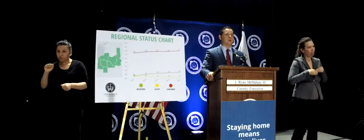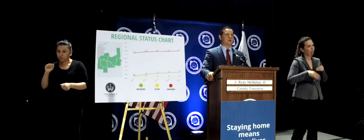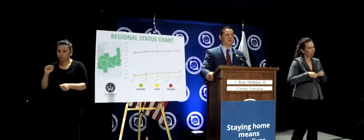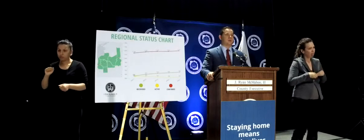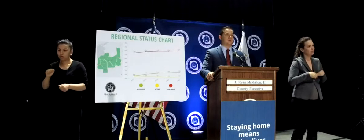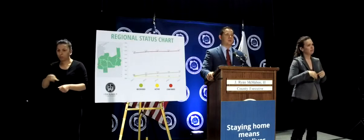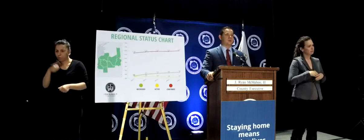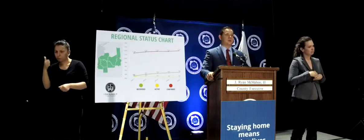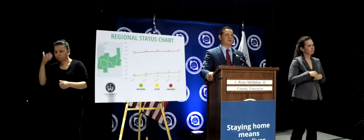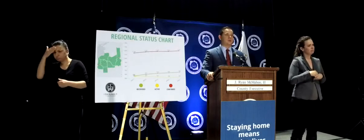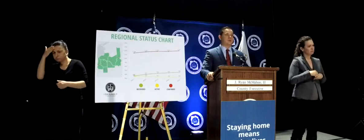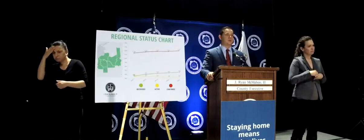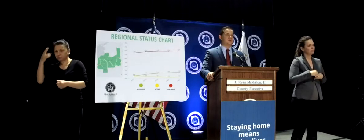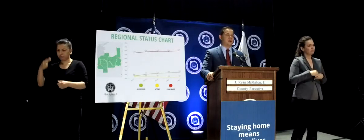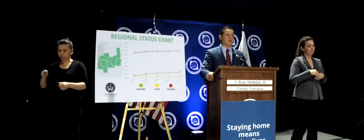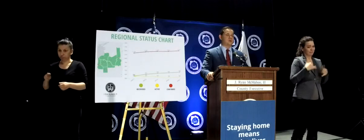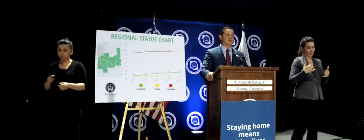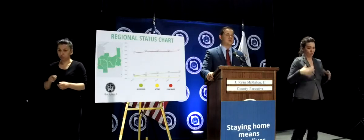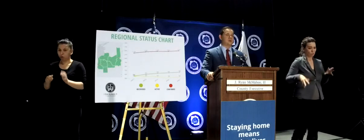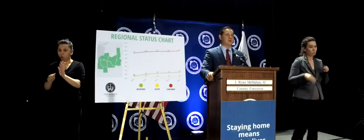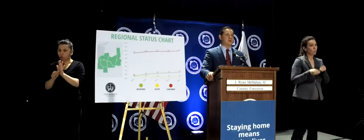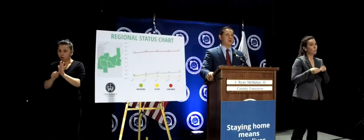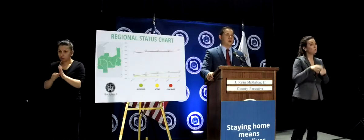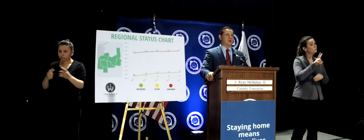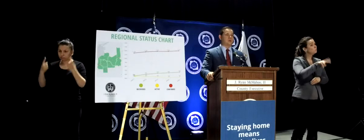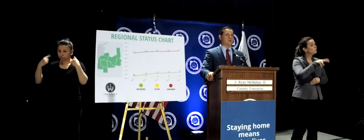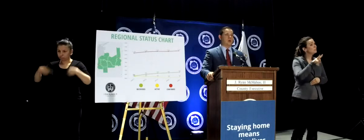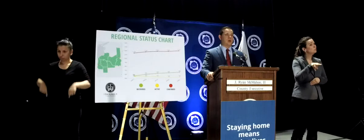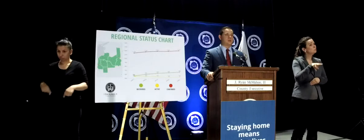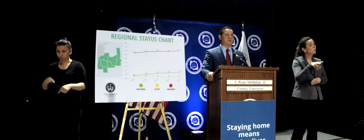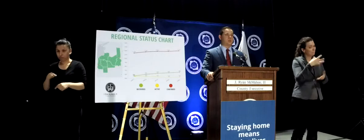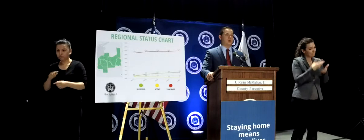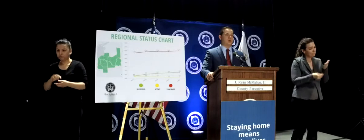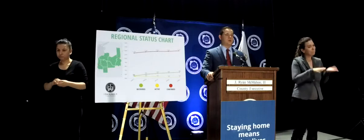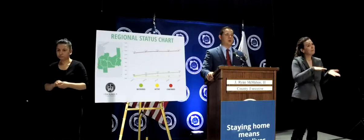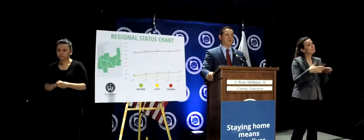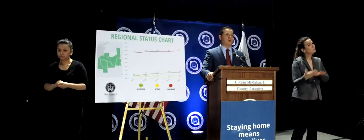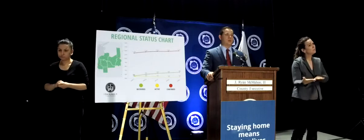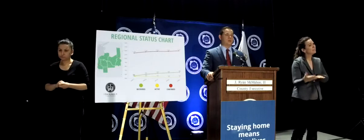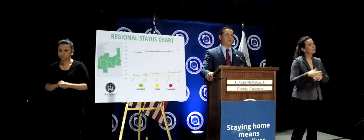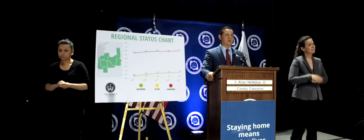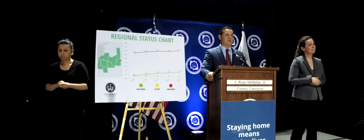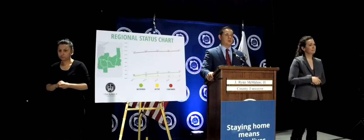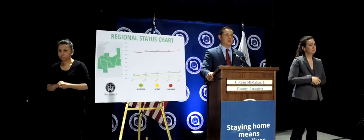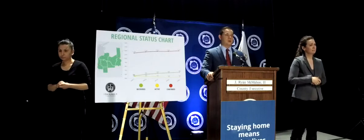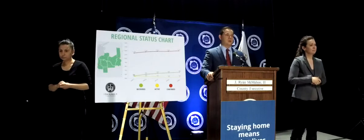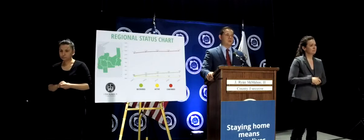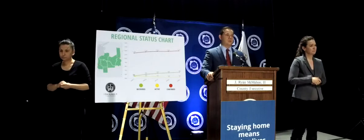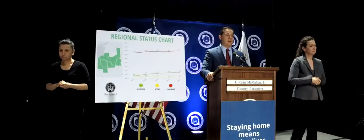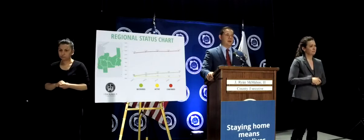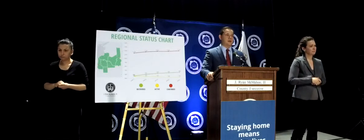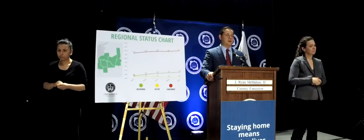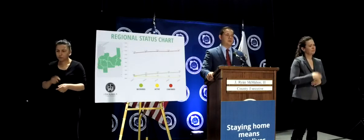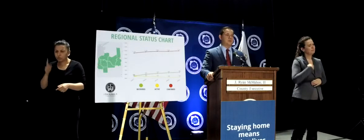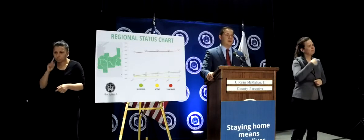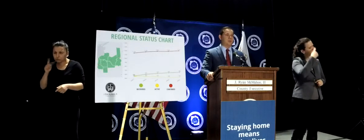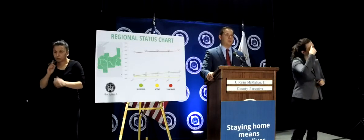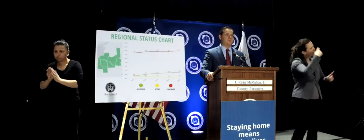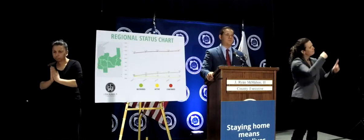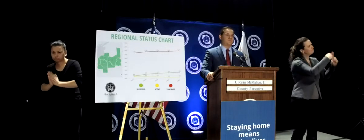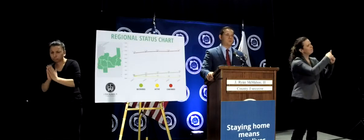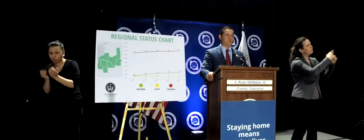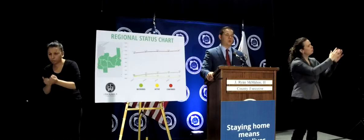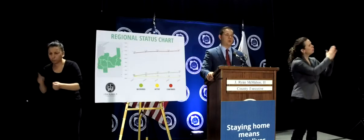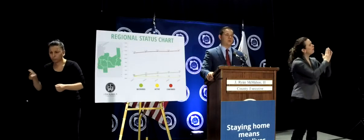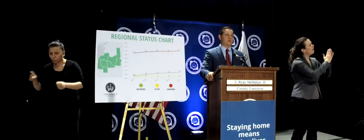in our community due to this virus. Our thoughts and prayers are with this man and his